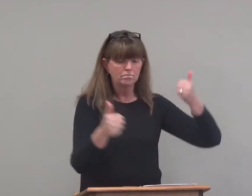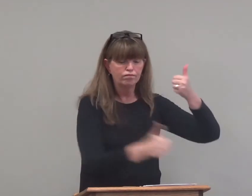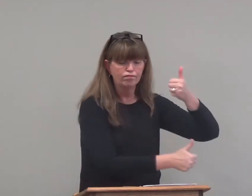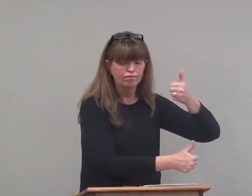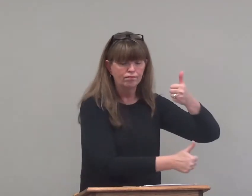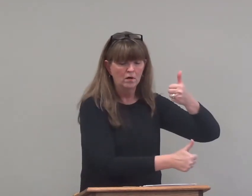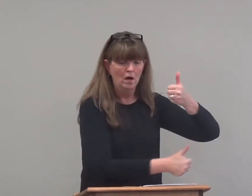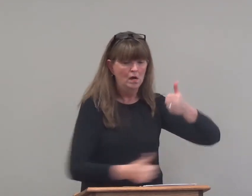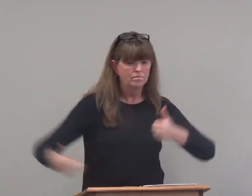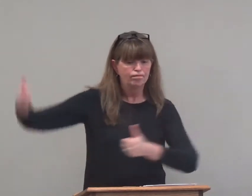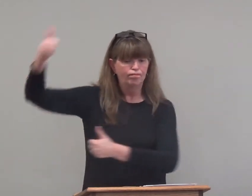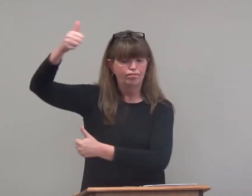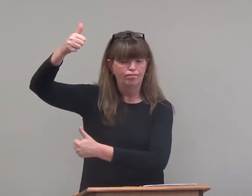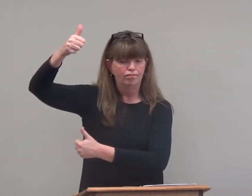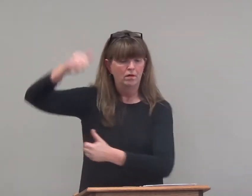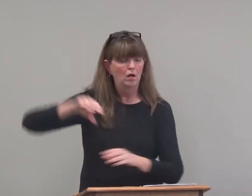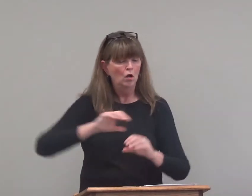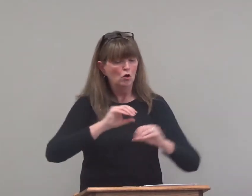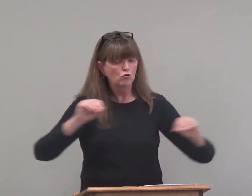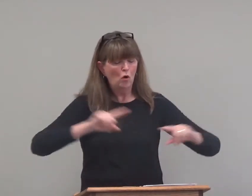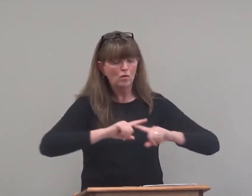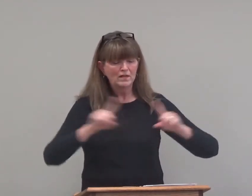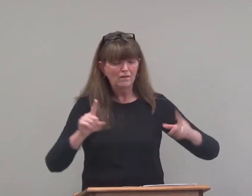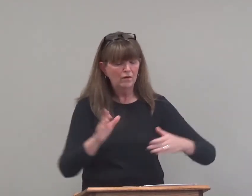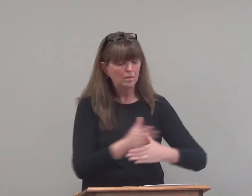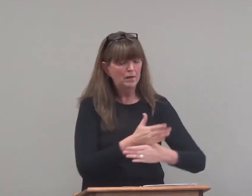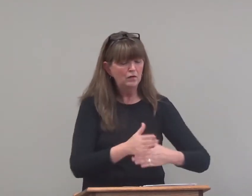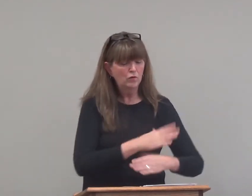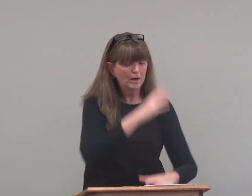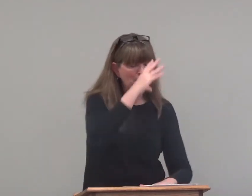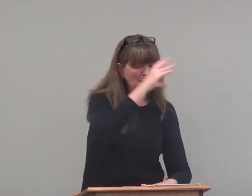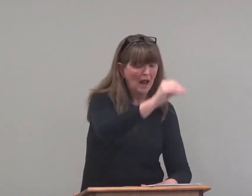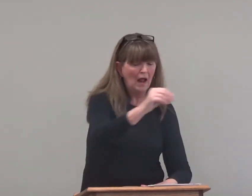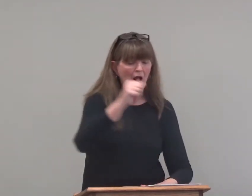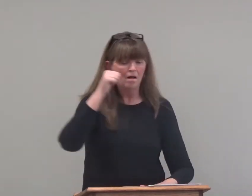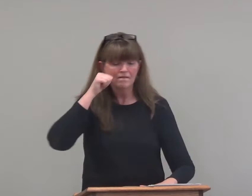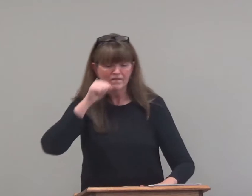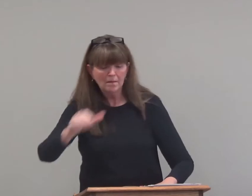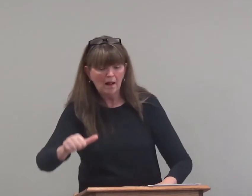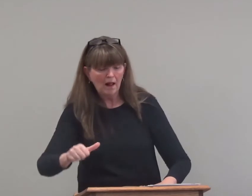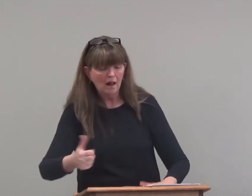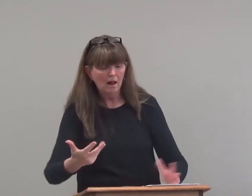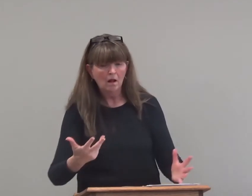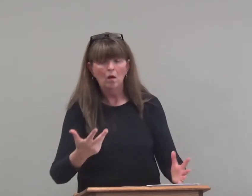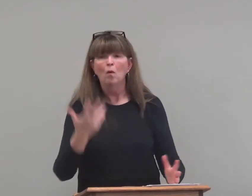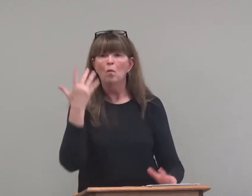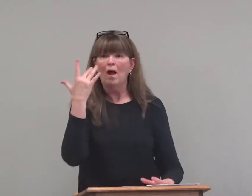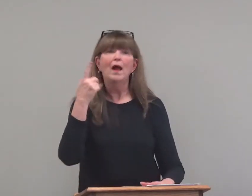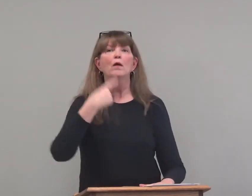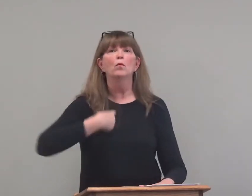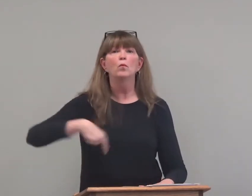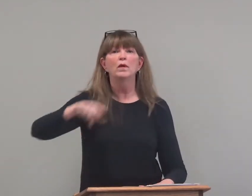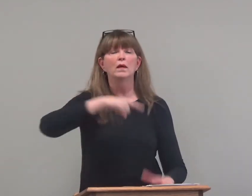no difference. No one is subjugated to anyone else. There's no difference between male and